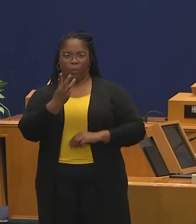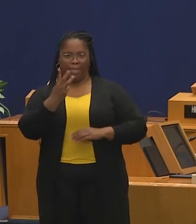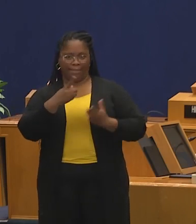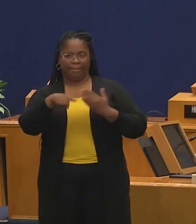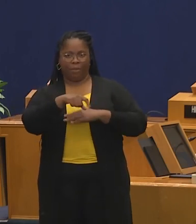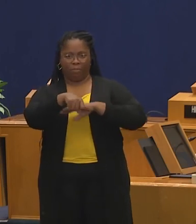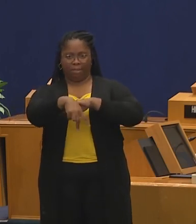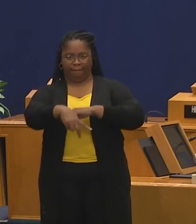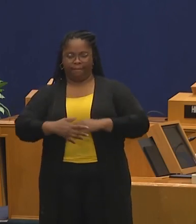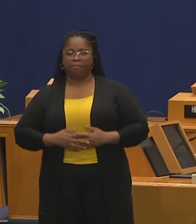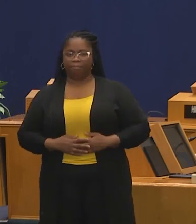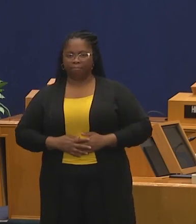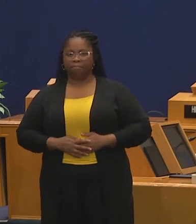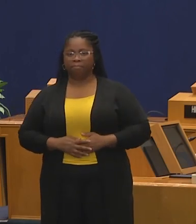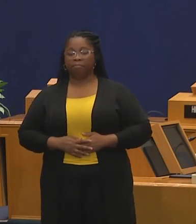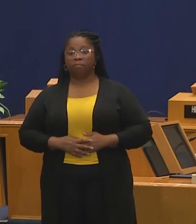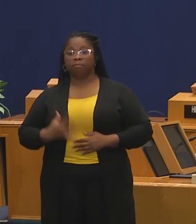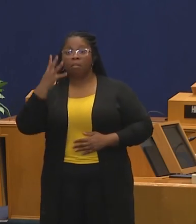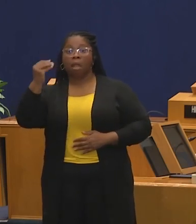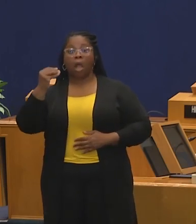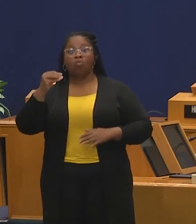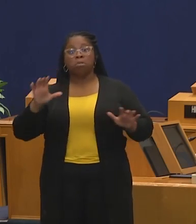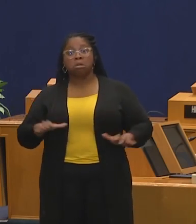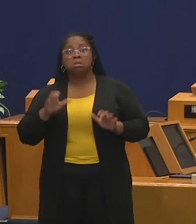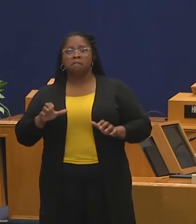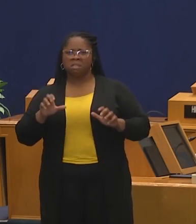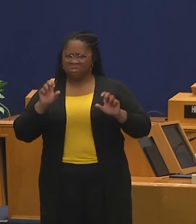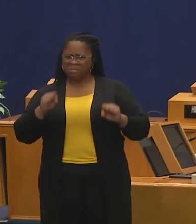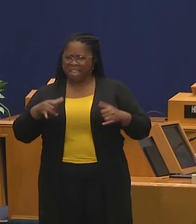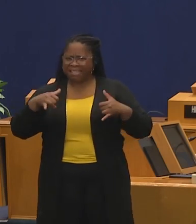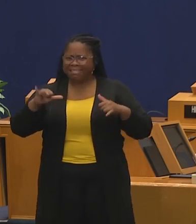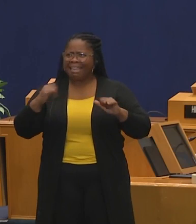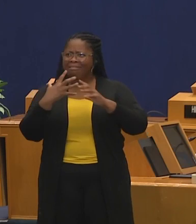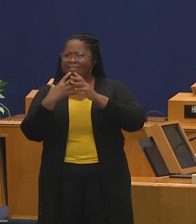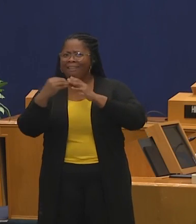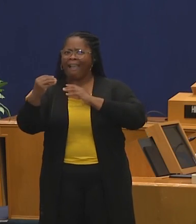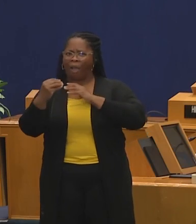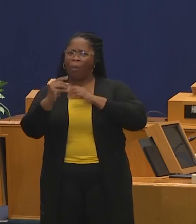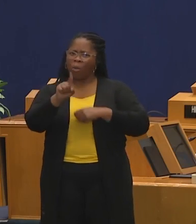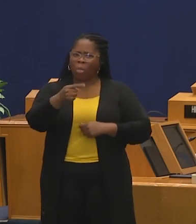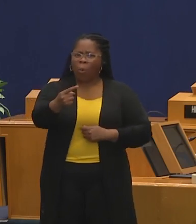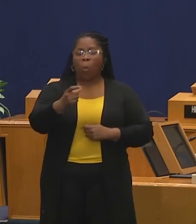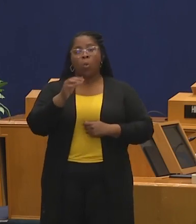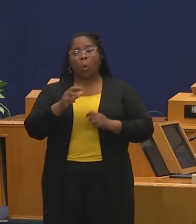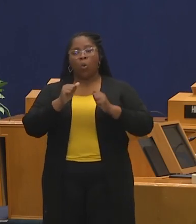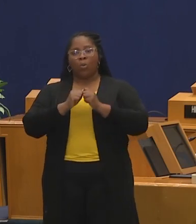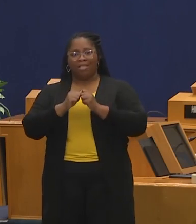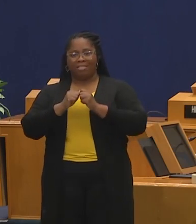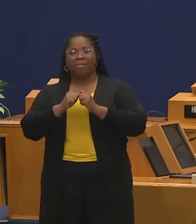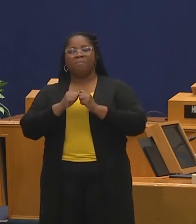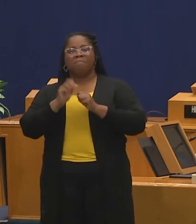can still engage in our outdoor activities as an individual or with members of our household. We can